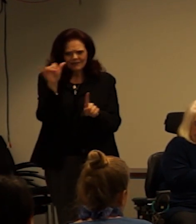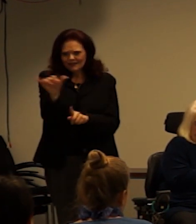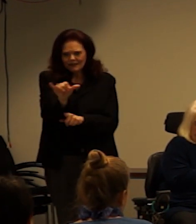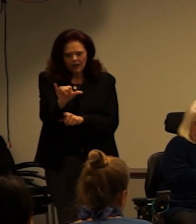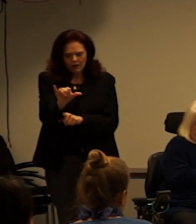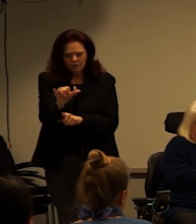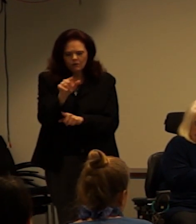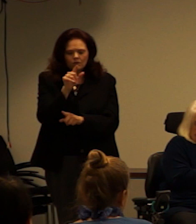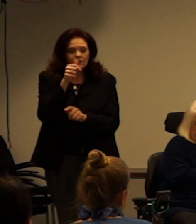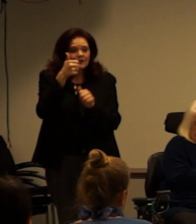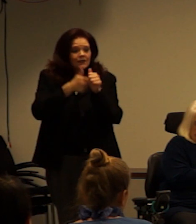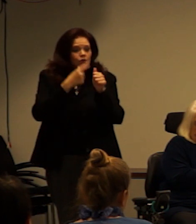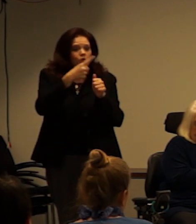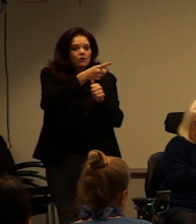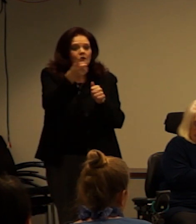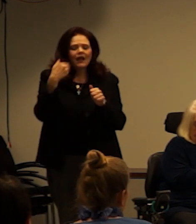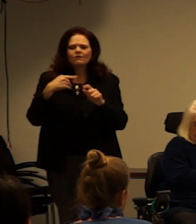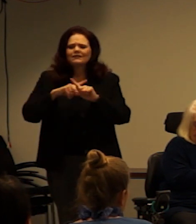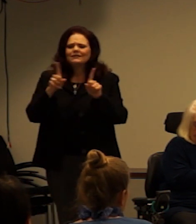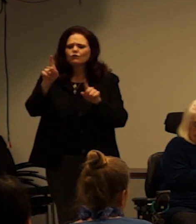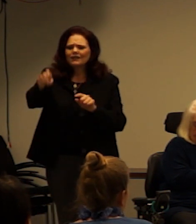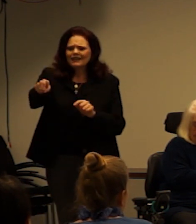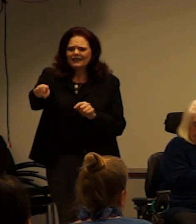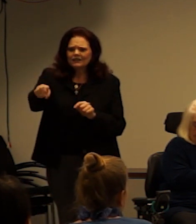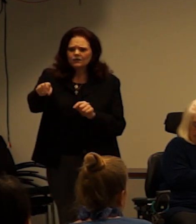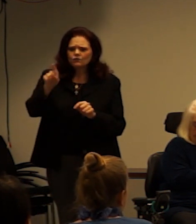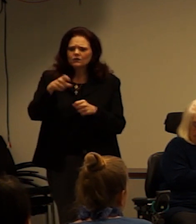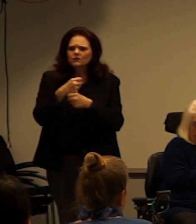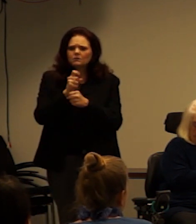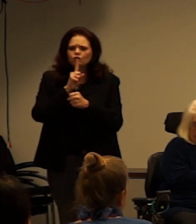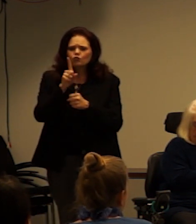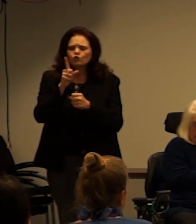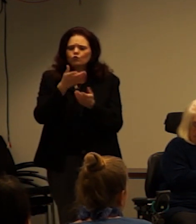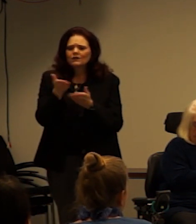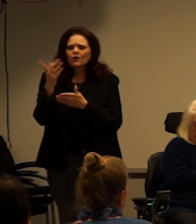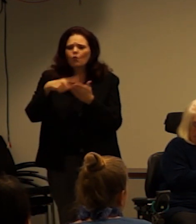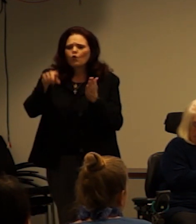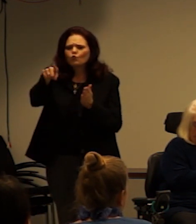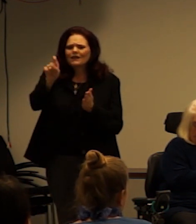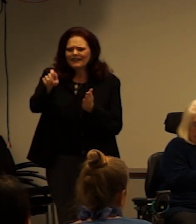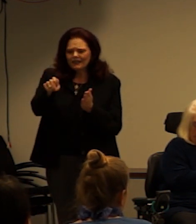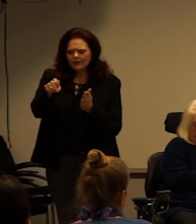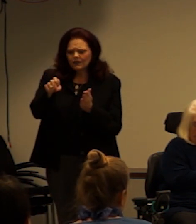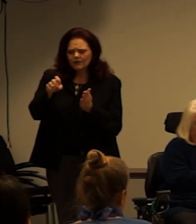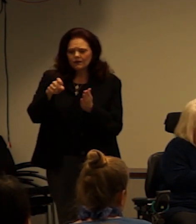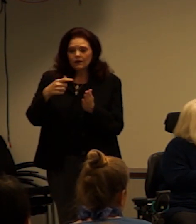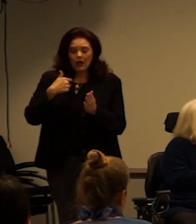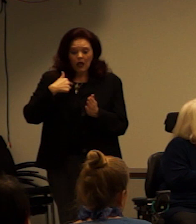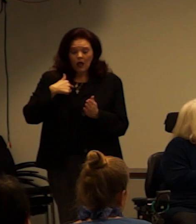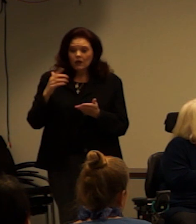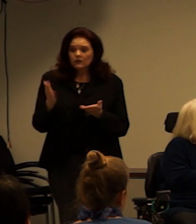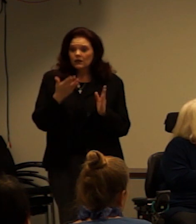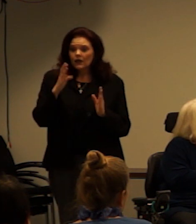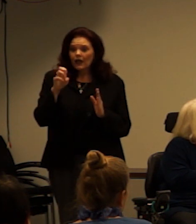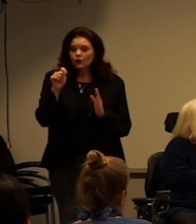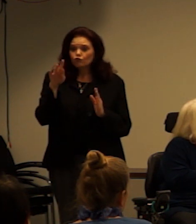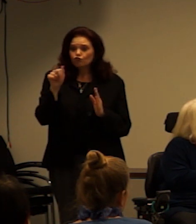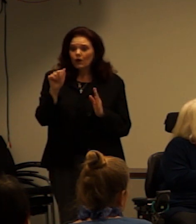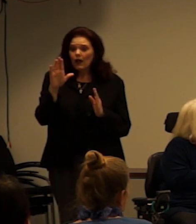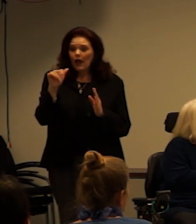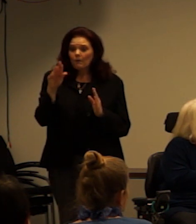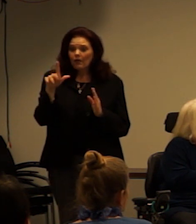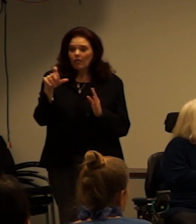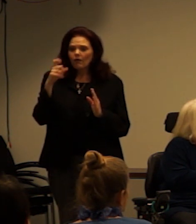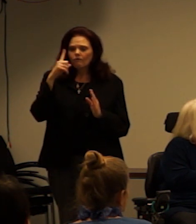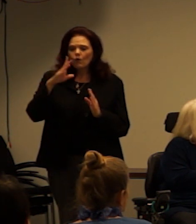Because you have different needs and you need to make sure you take different stuff with you when you go. I'm taking some extra cables with me for